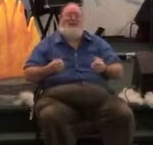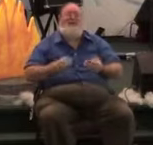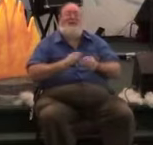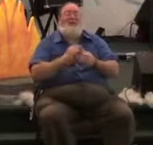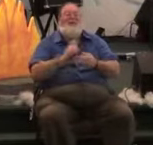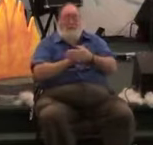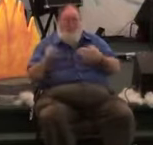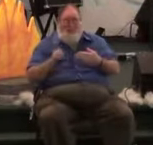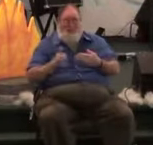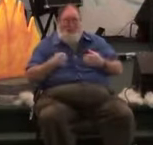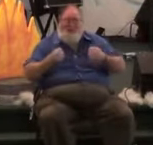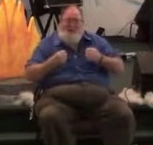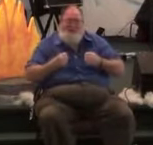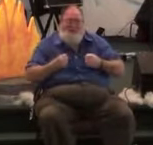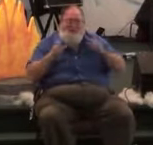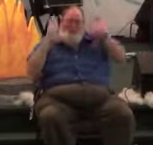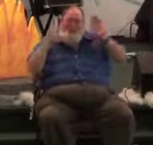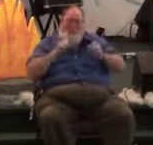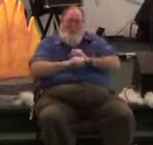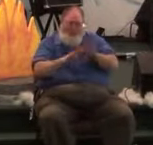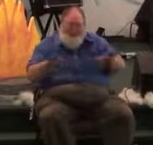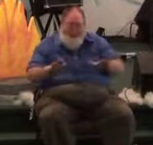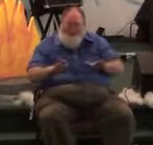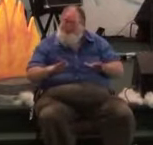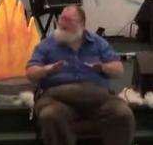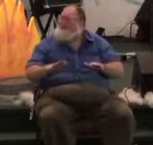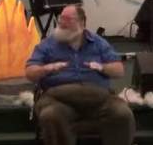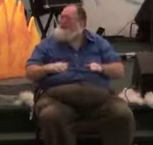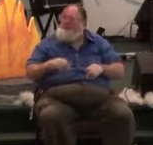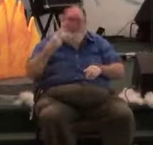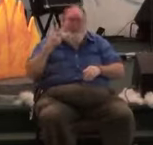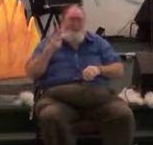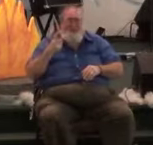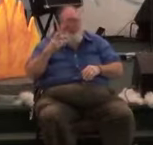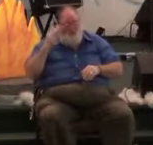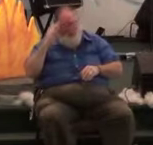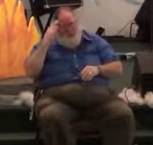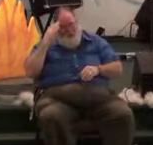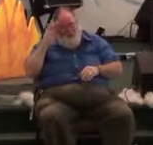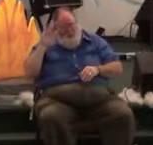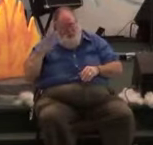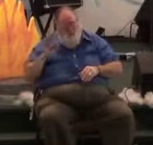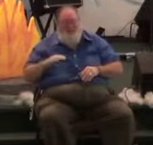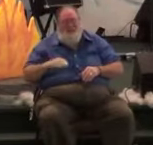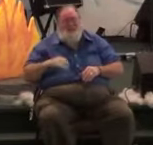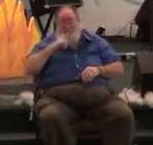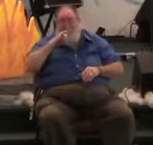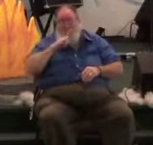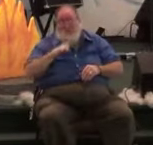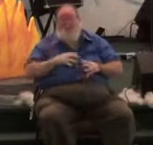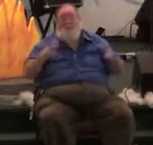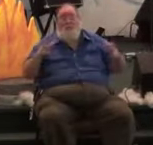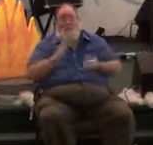our kids. I'm sure many of you have noticed that the kids make up a very large portion of our congregation. Actually, over one-third